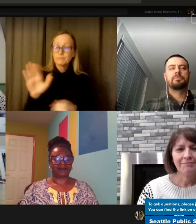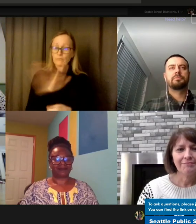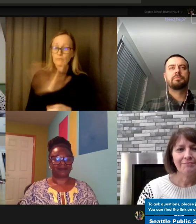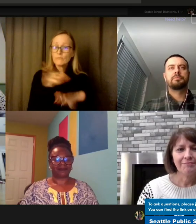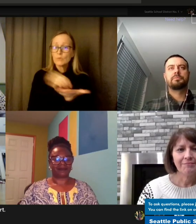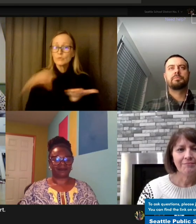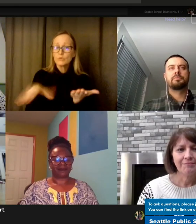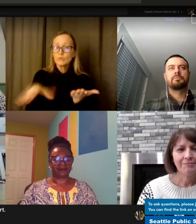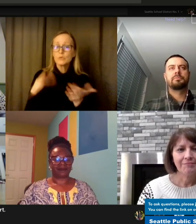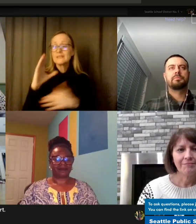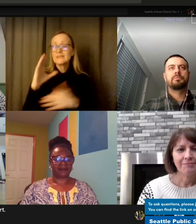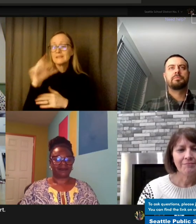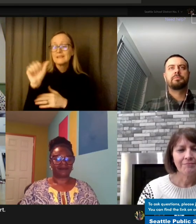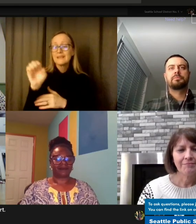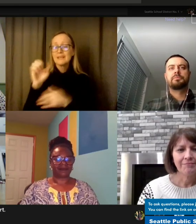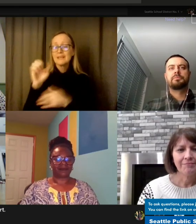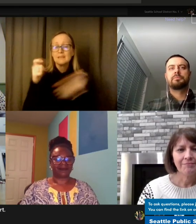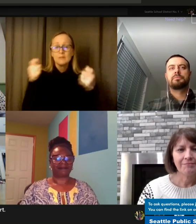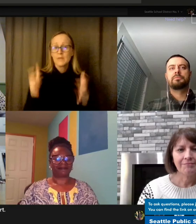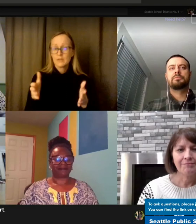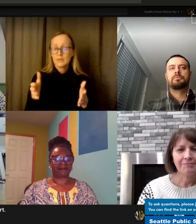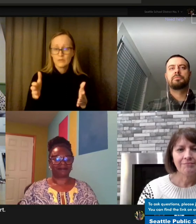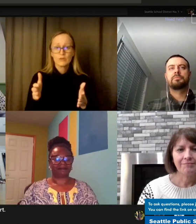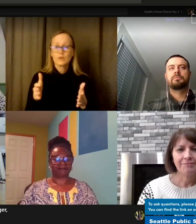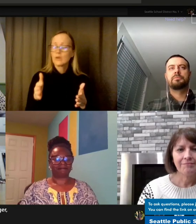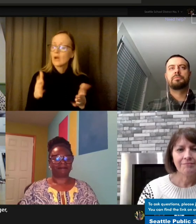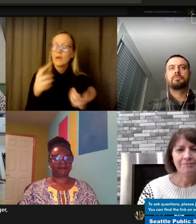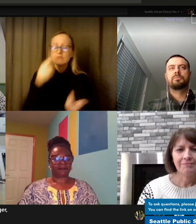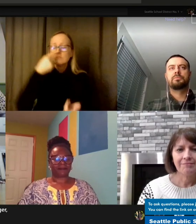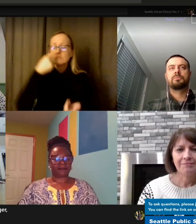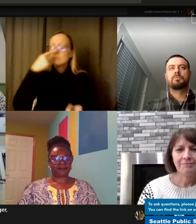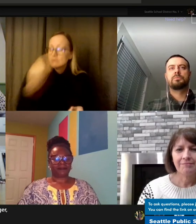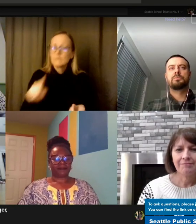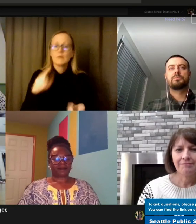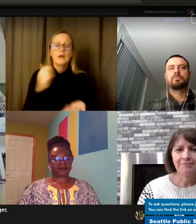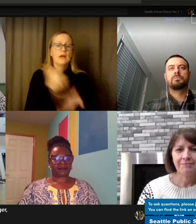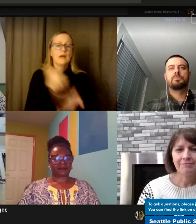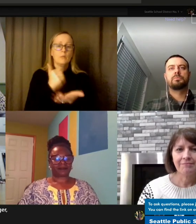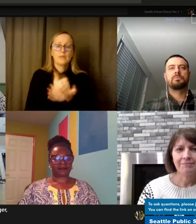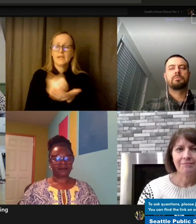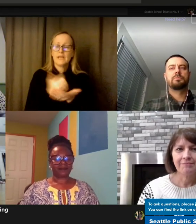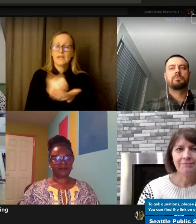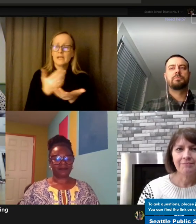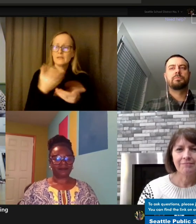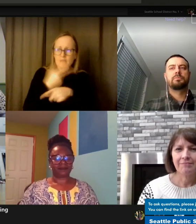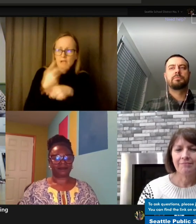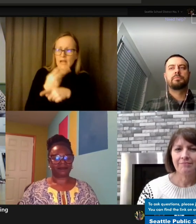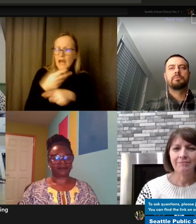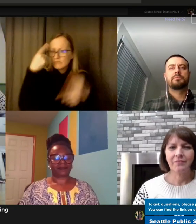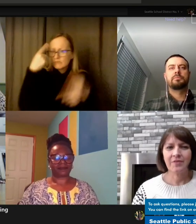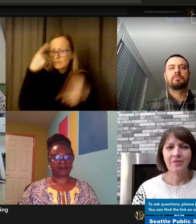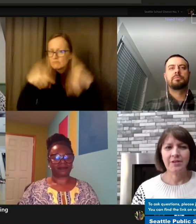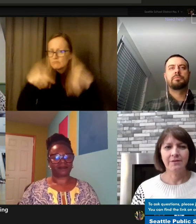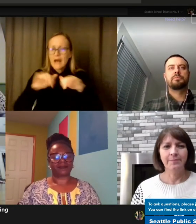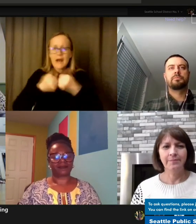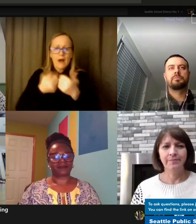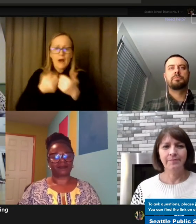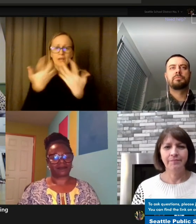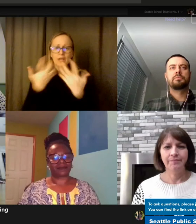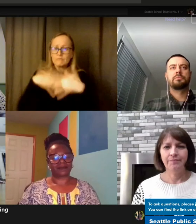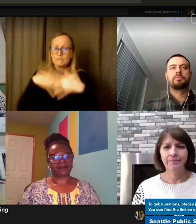teacher would like nothing more than to help you and your child work together in partnership. And then to reach out to the building